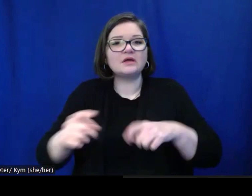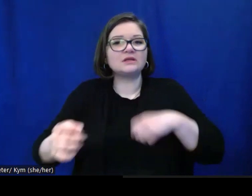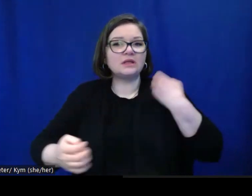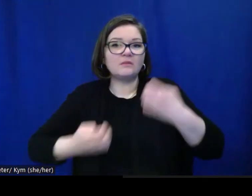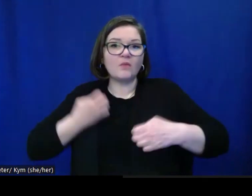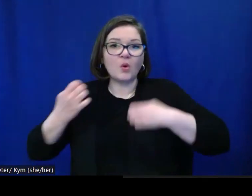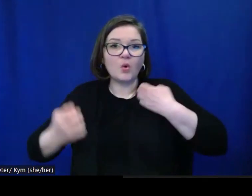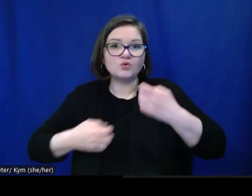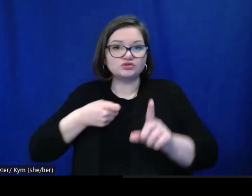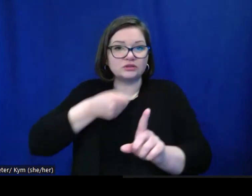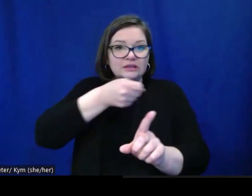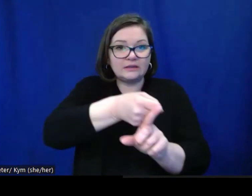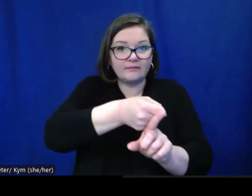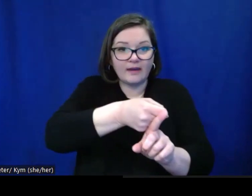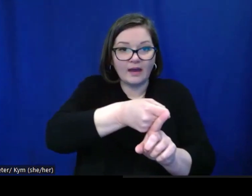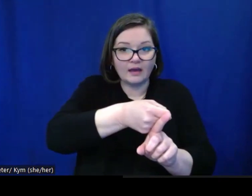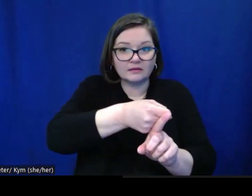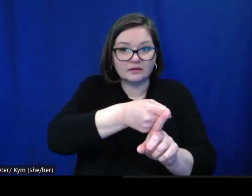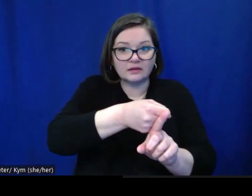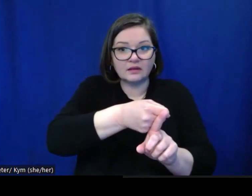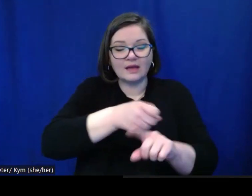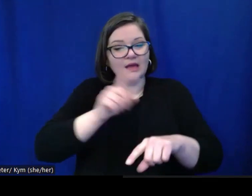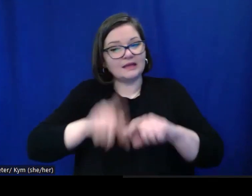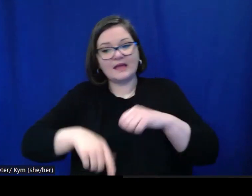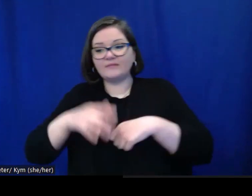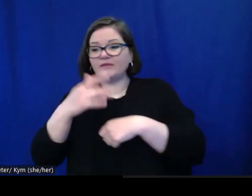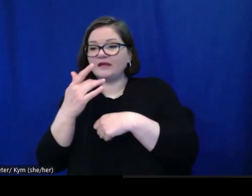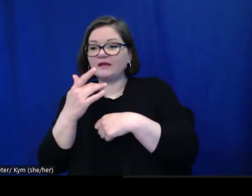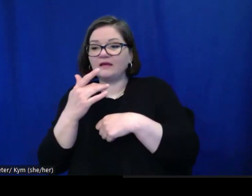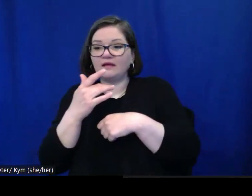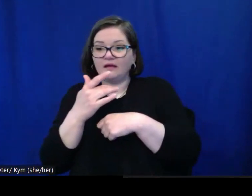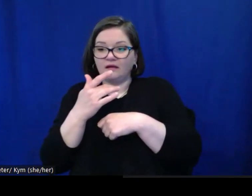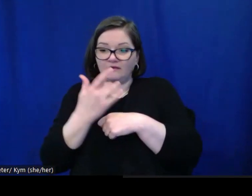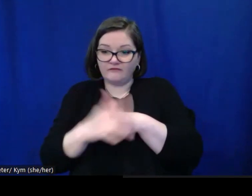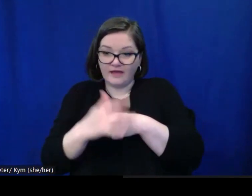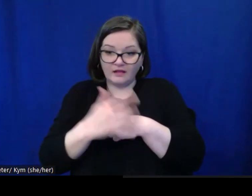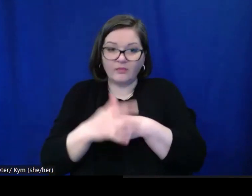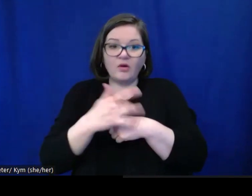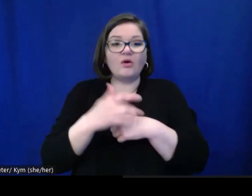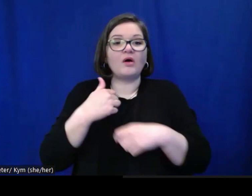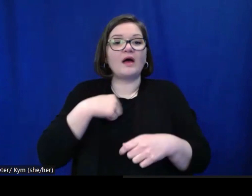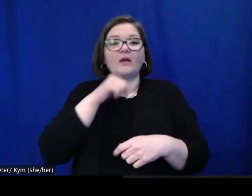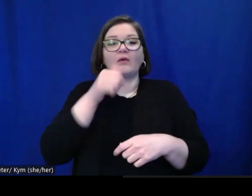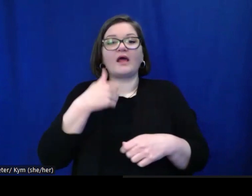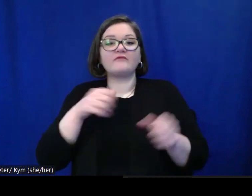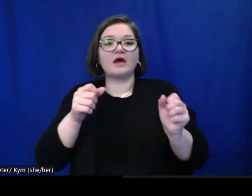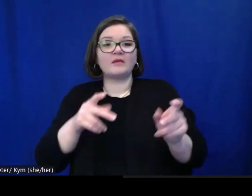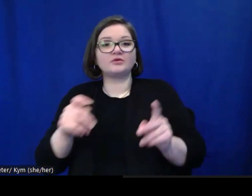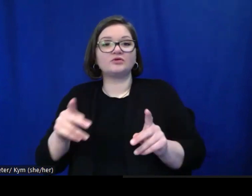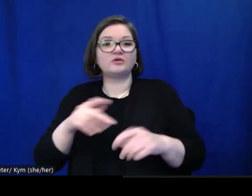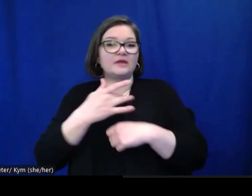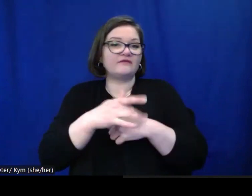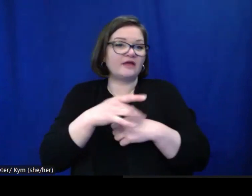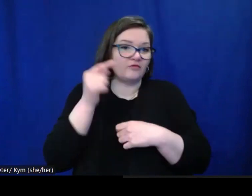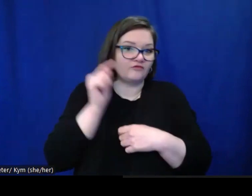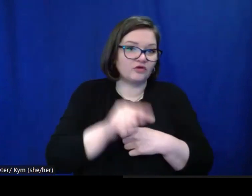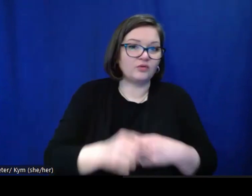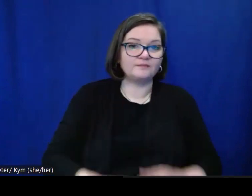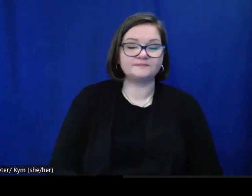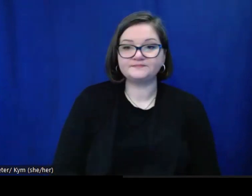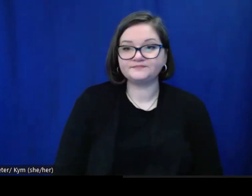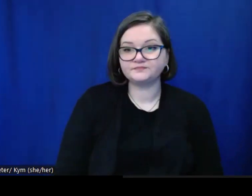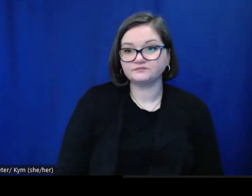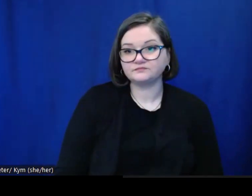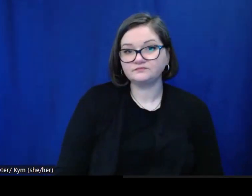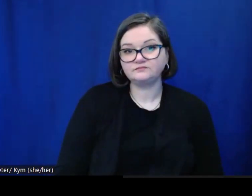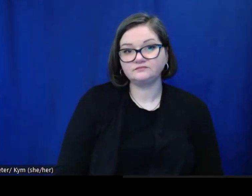emotional impact, I can't be available. I don't have the opportunity to be available. And